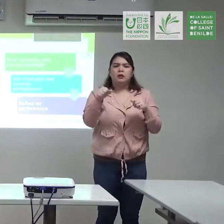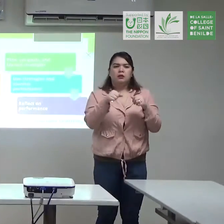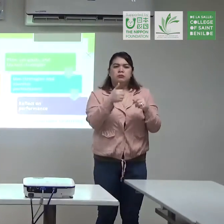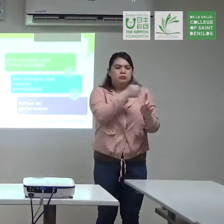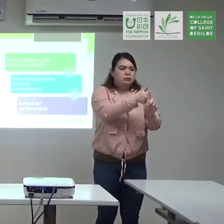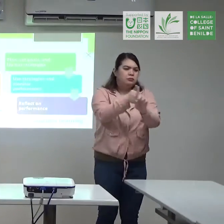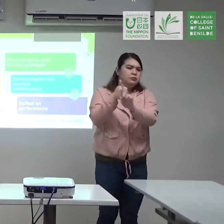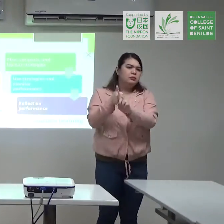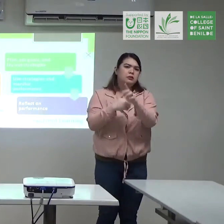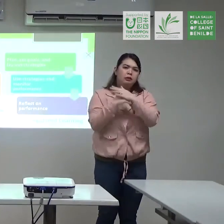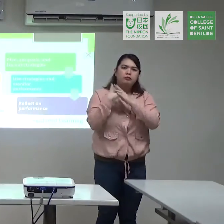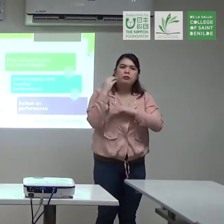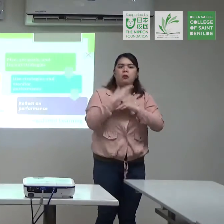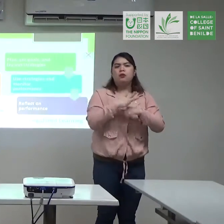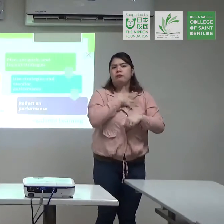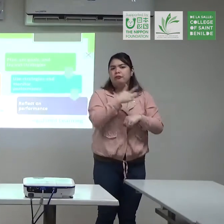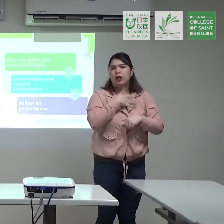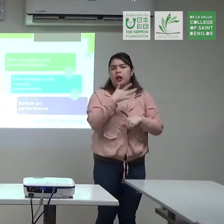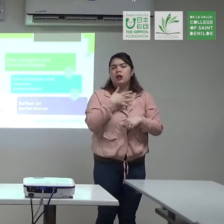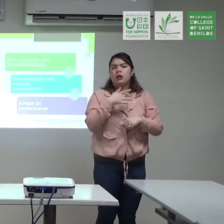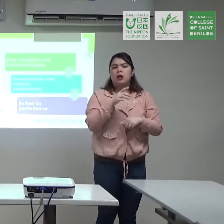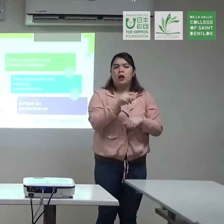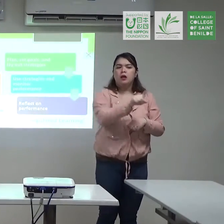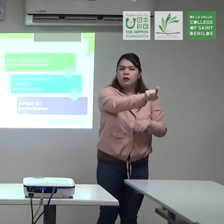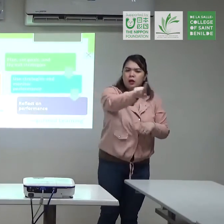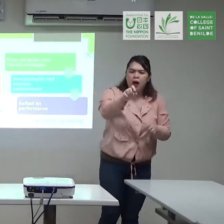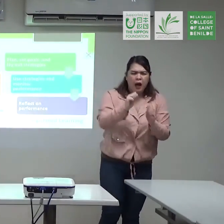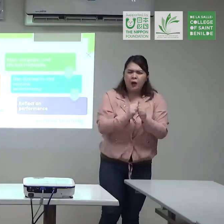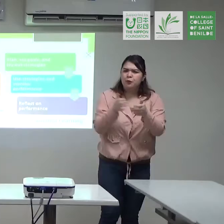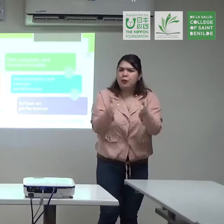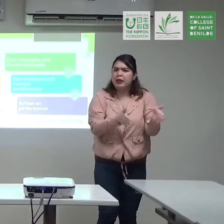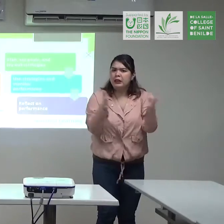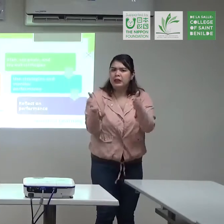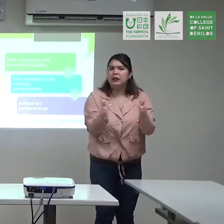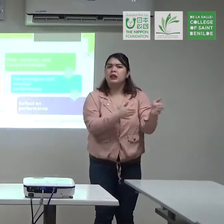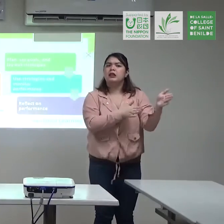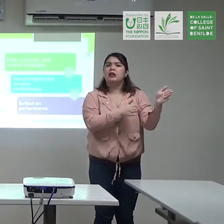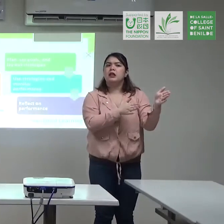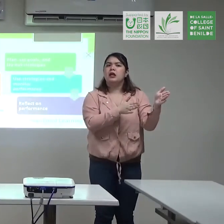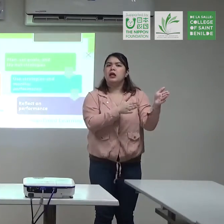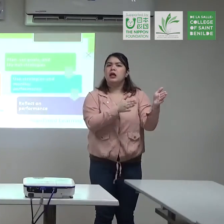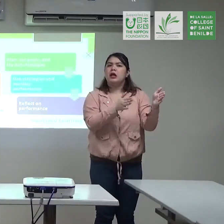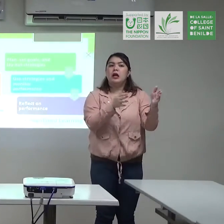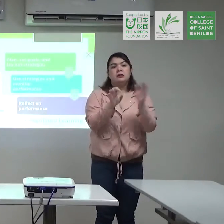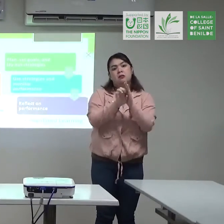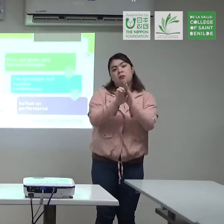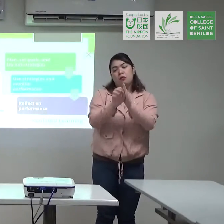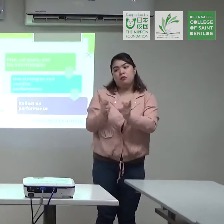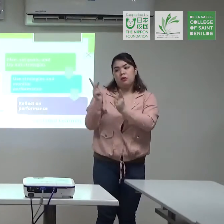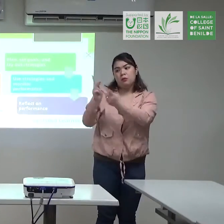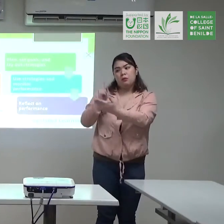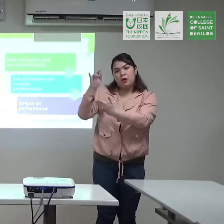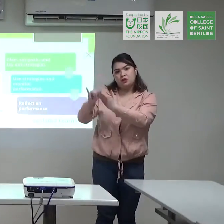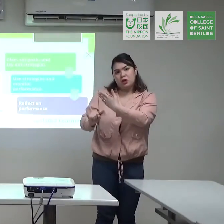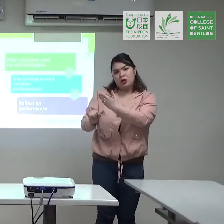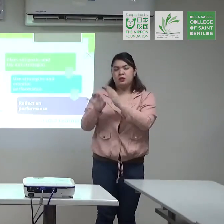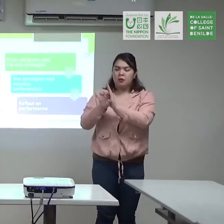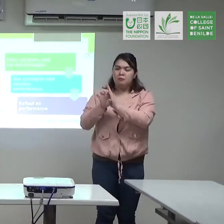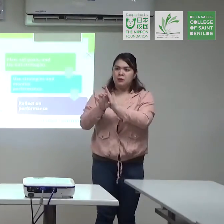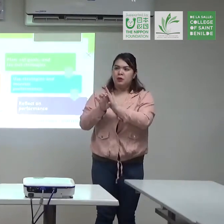with you, think of how you plan your proposed project. Let's say your project